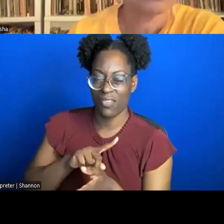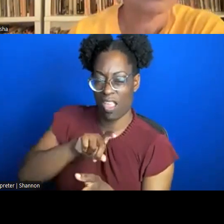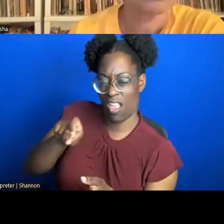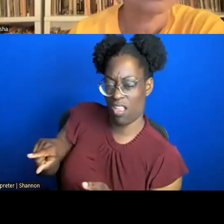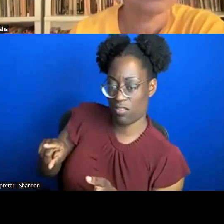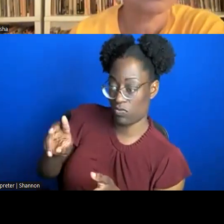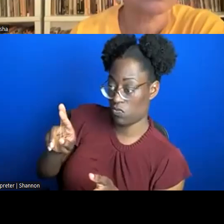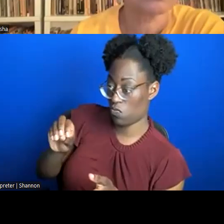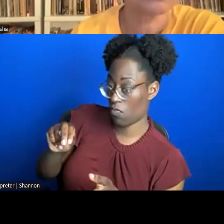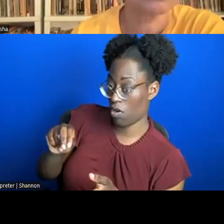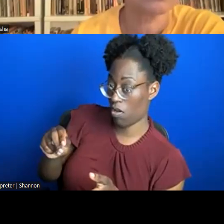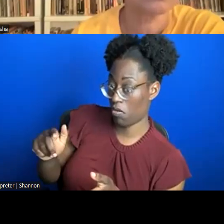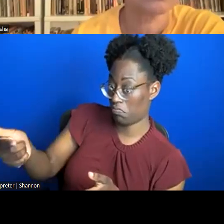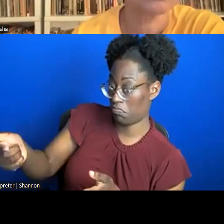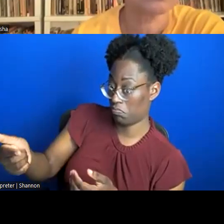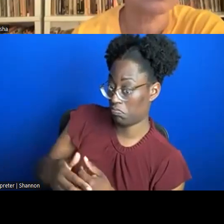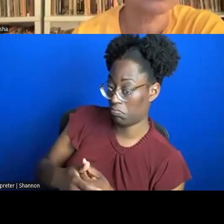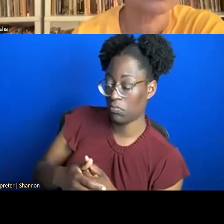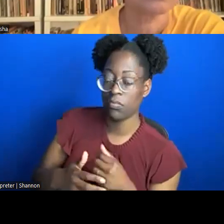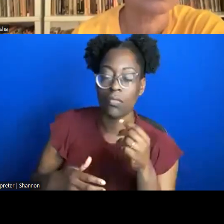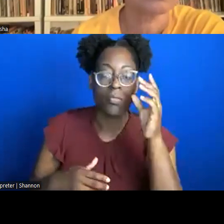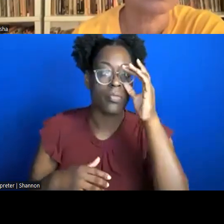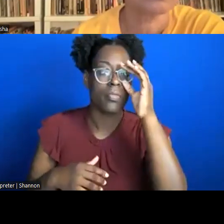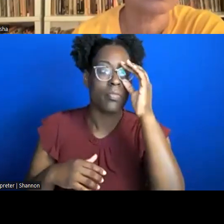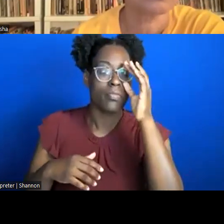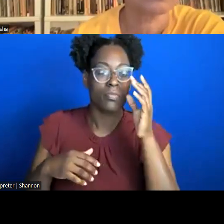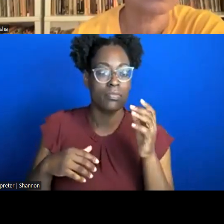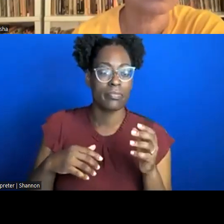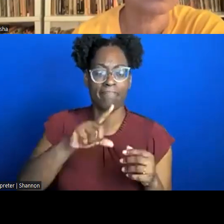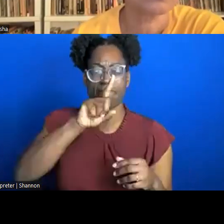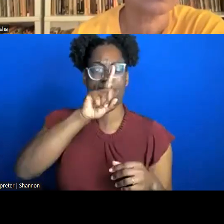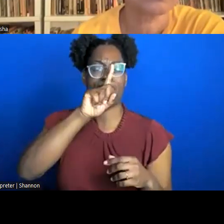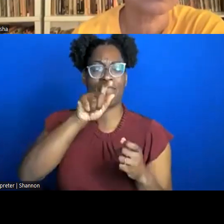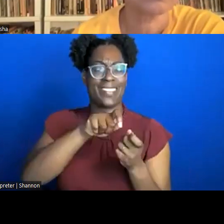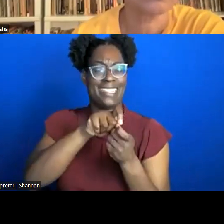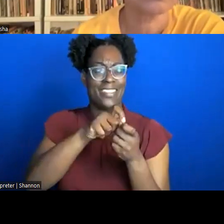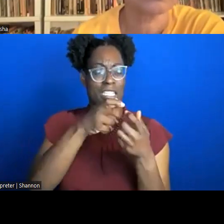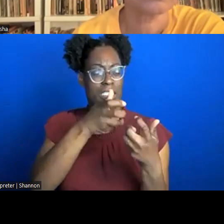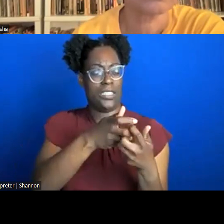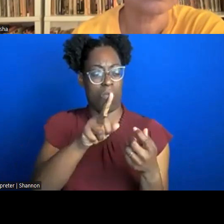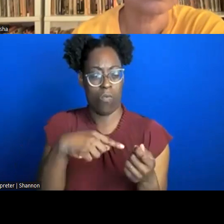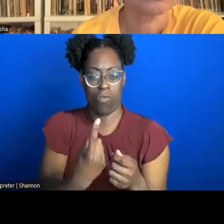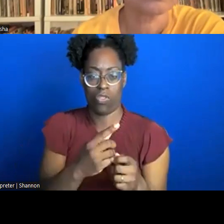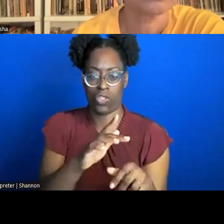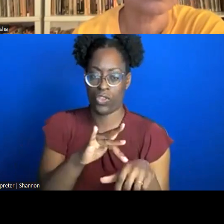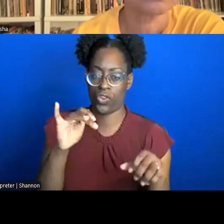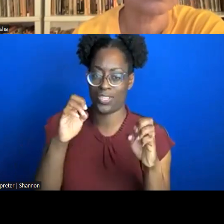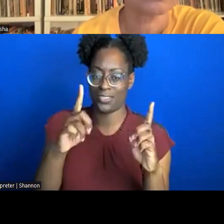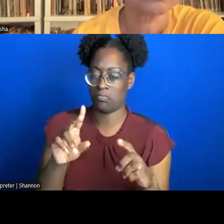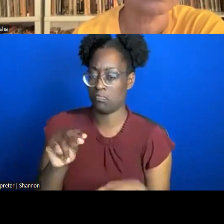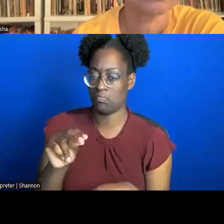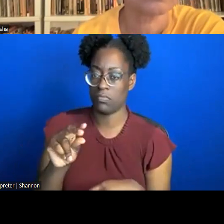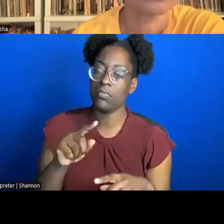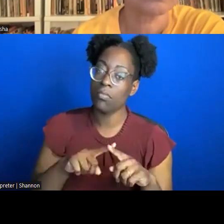Not speaking specifically early education, but I know one of the things that we focus on at the University of Pittsburgh is really getting folks to have